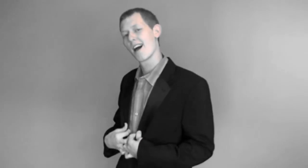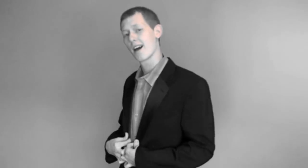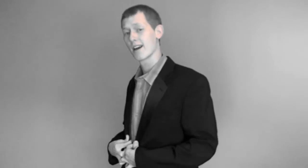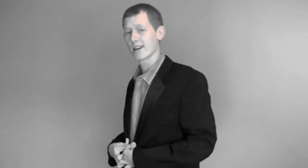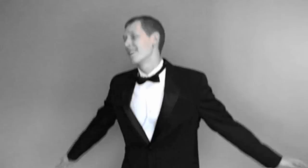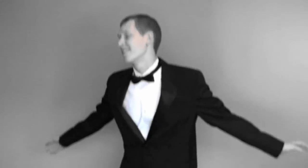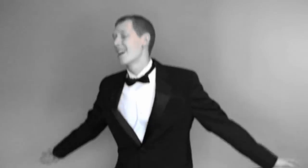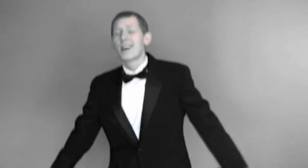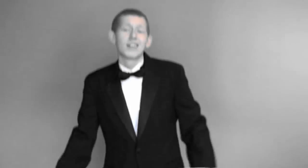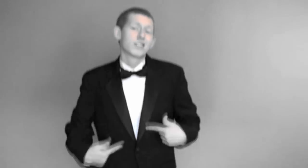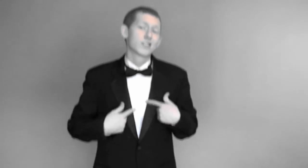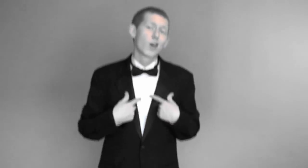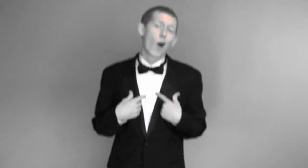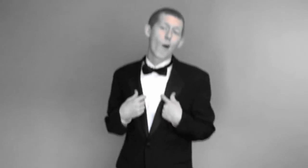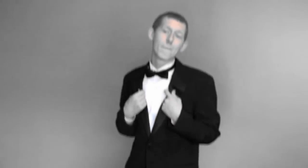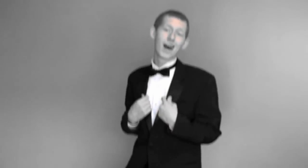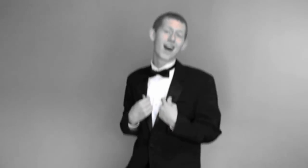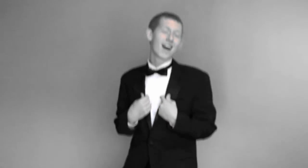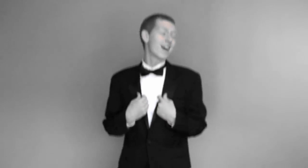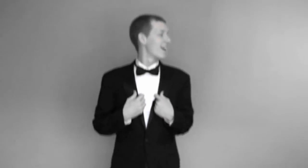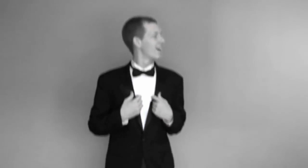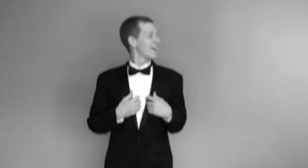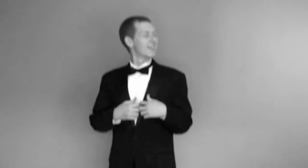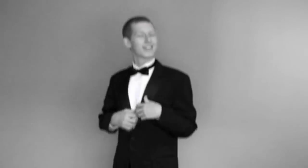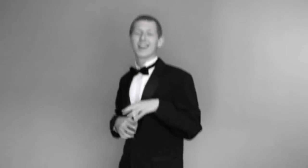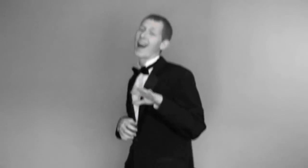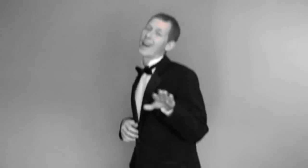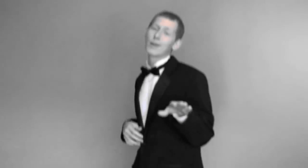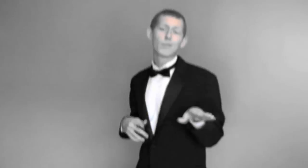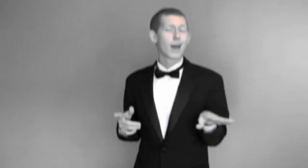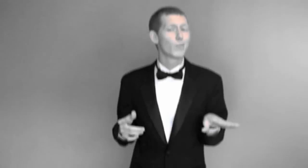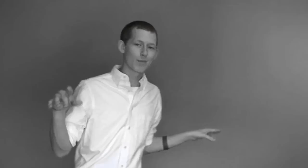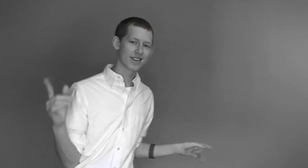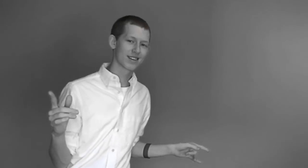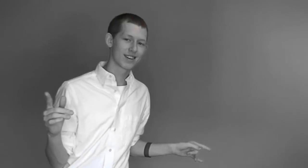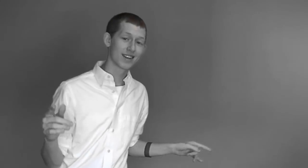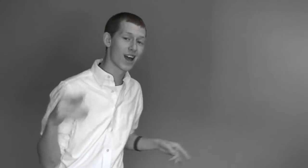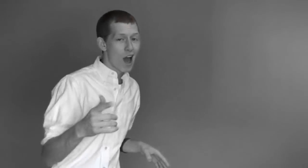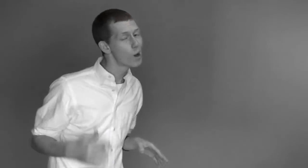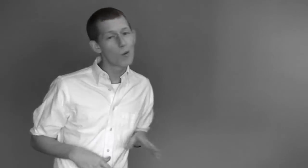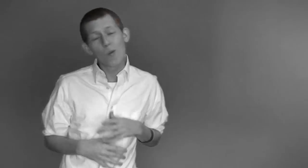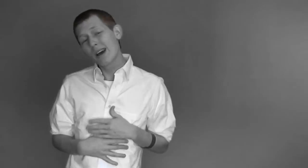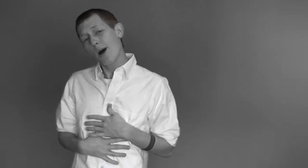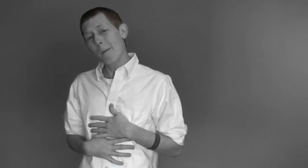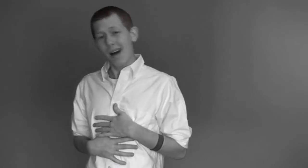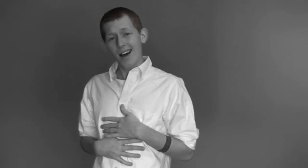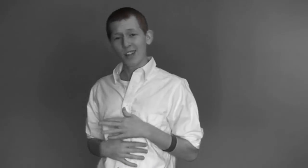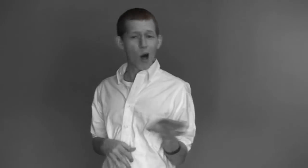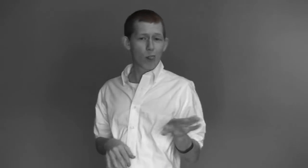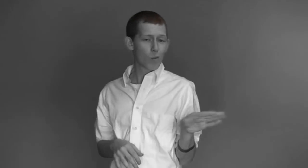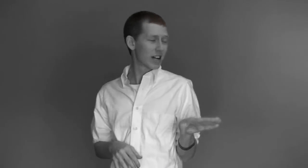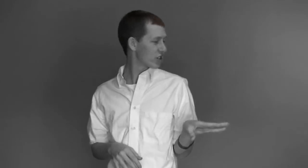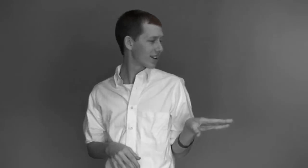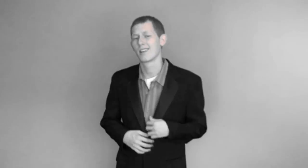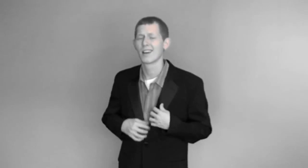fine, and it's all mine. Hey, baby, we don't mind all the watching.